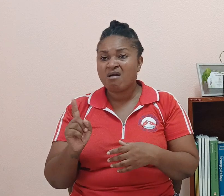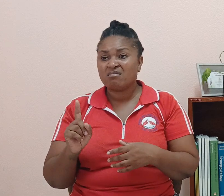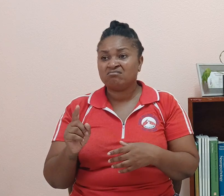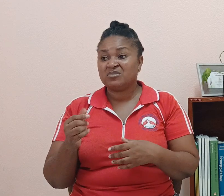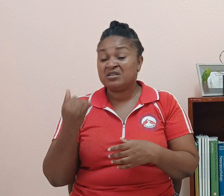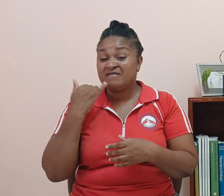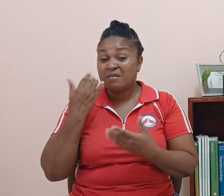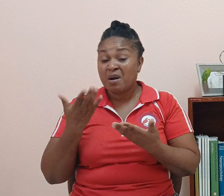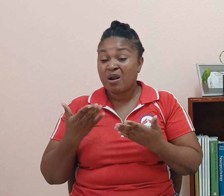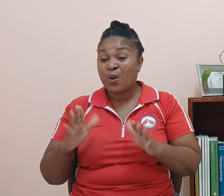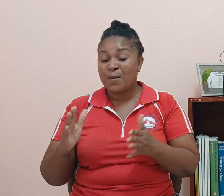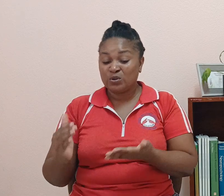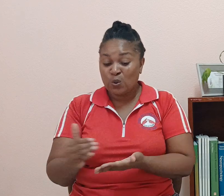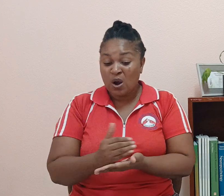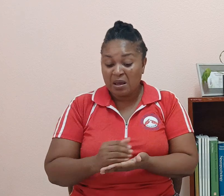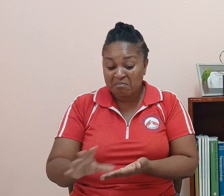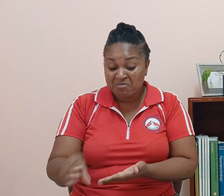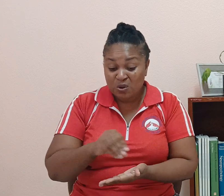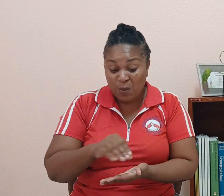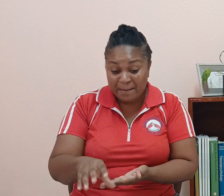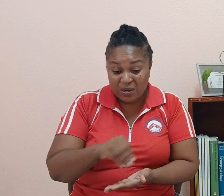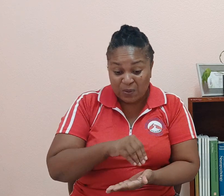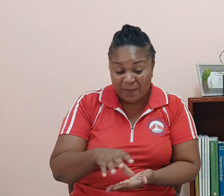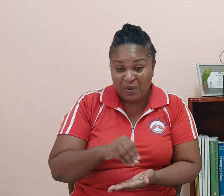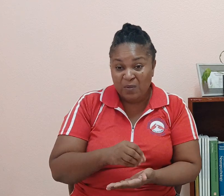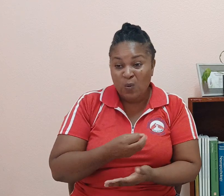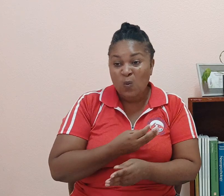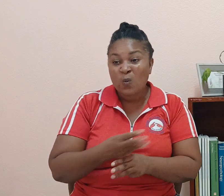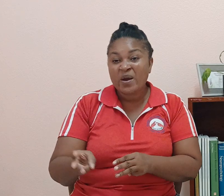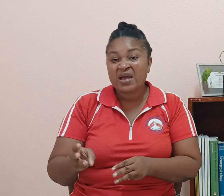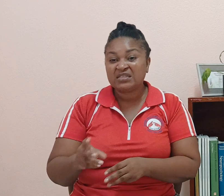grain that fell when the harvesters walked away.